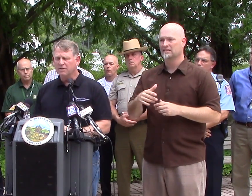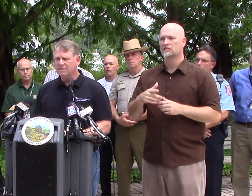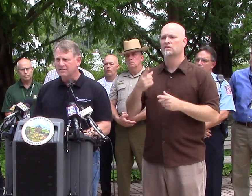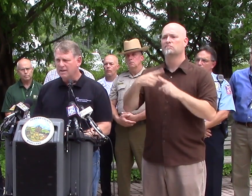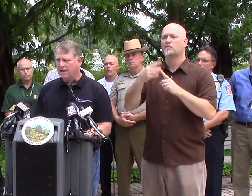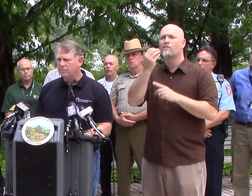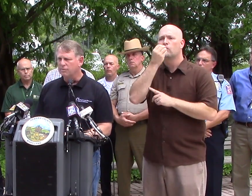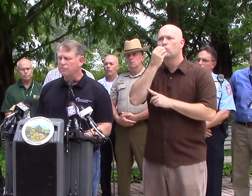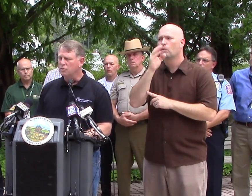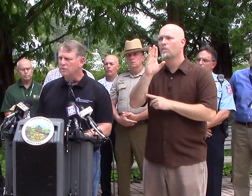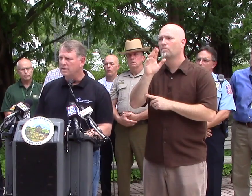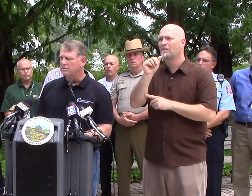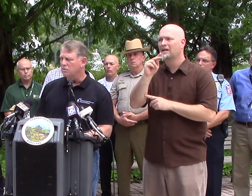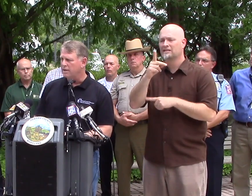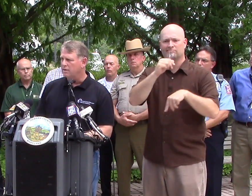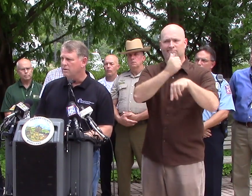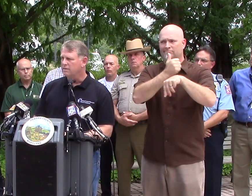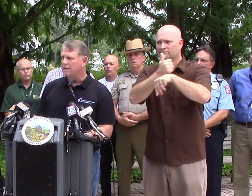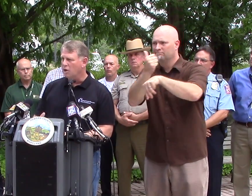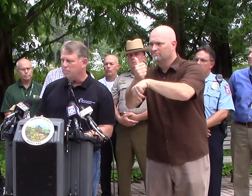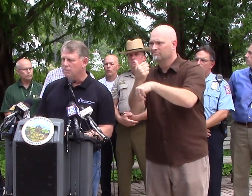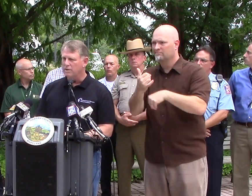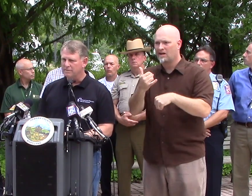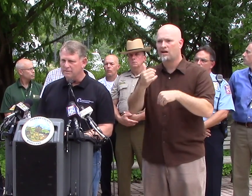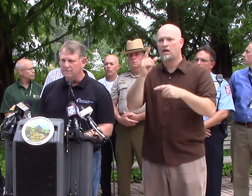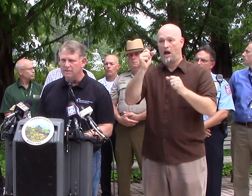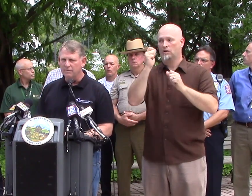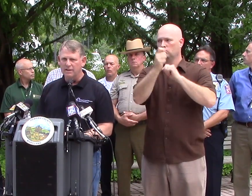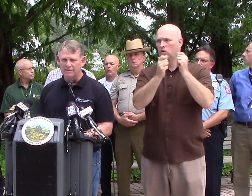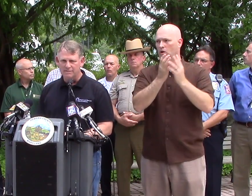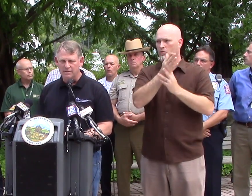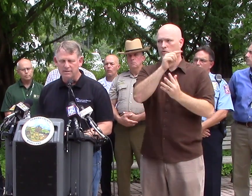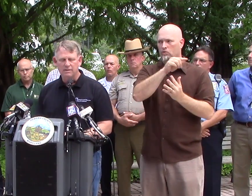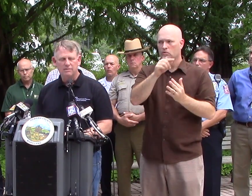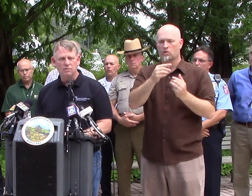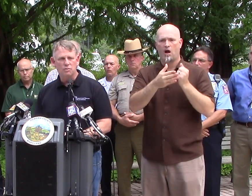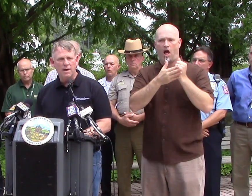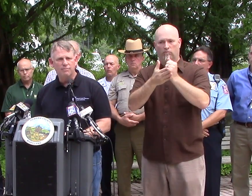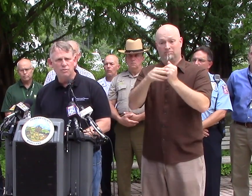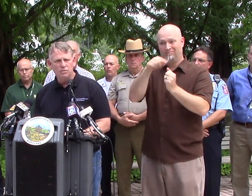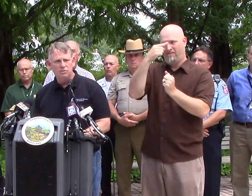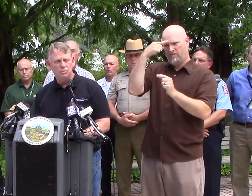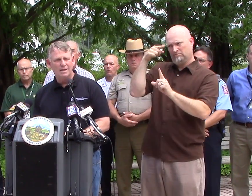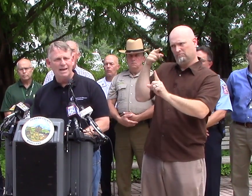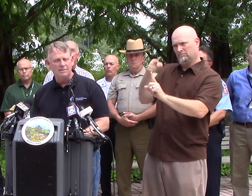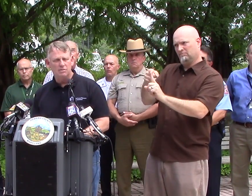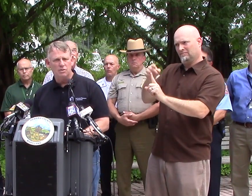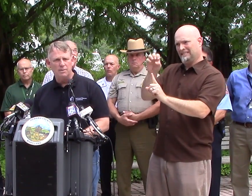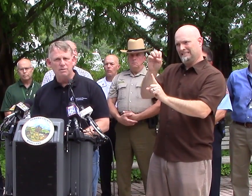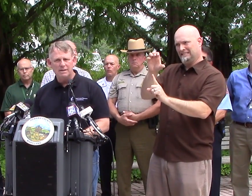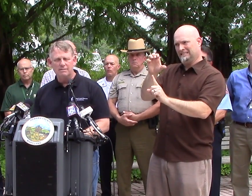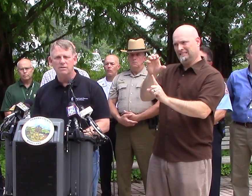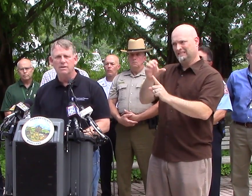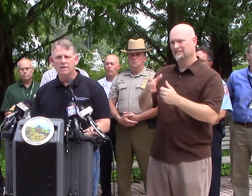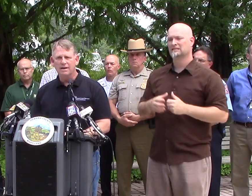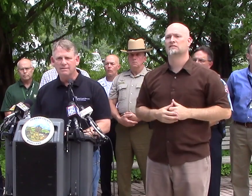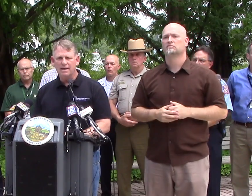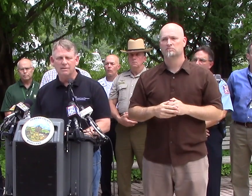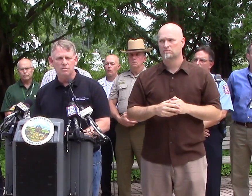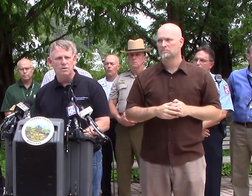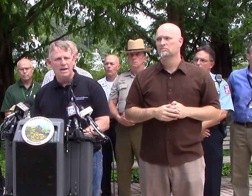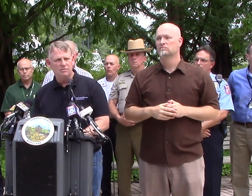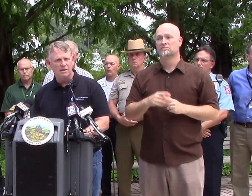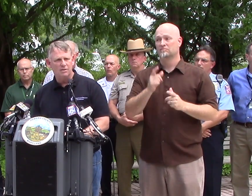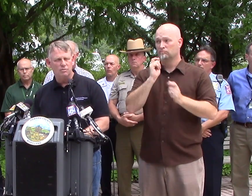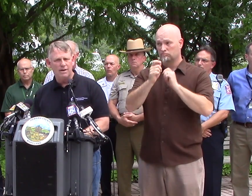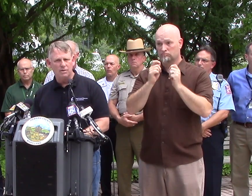an area set aside for food that is donated to help the residents of Ellicott City. So if you have food that you would like to donate, please contact